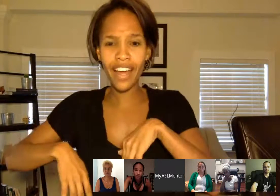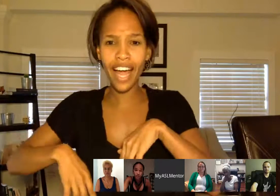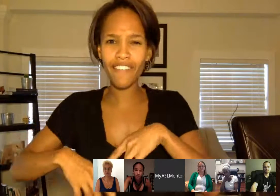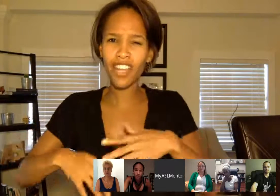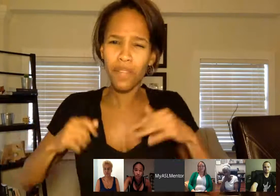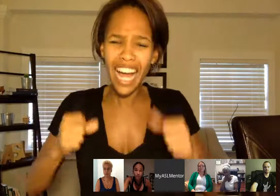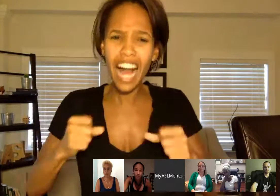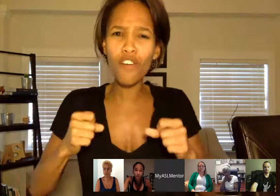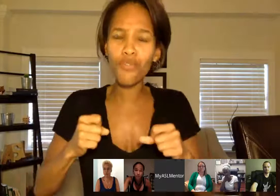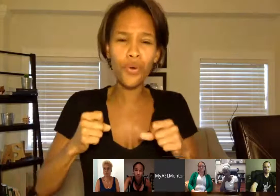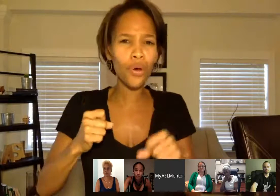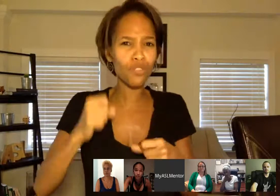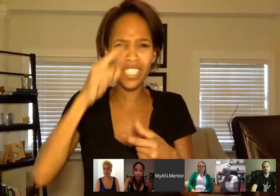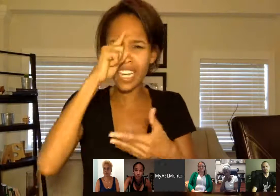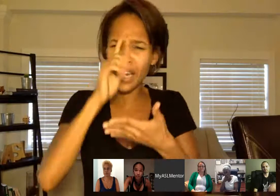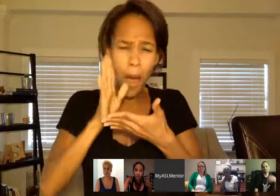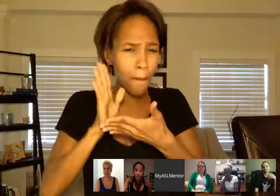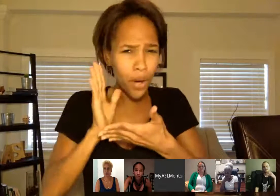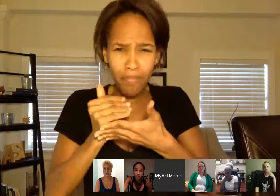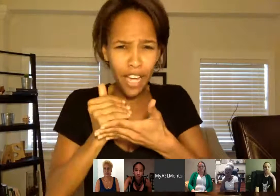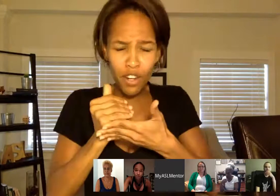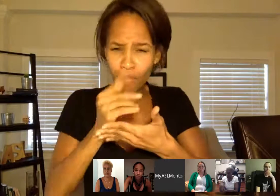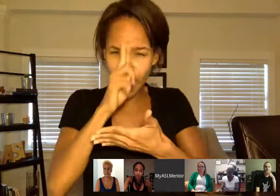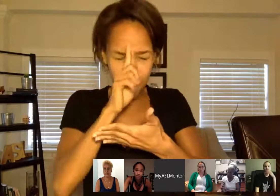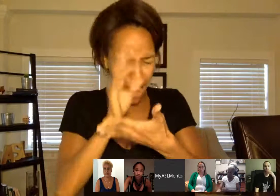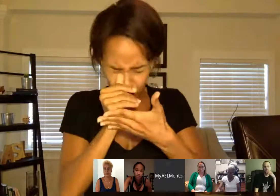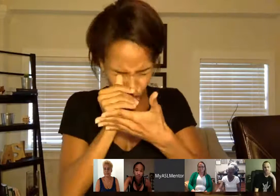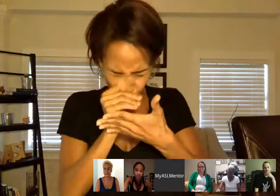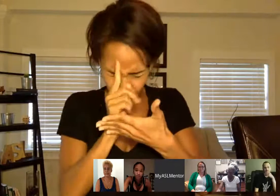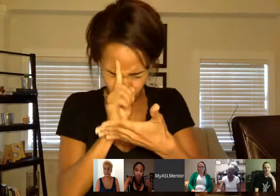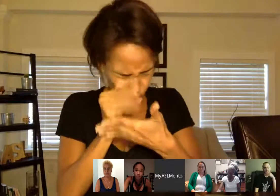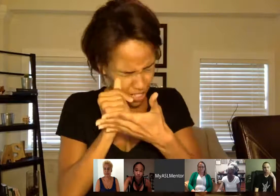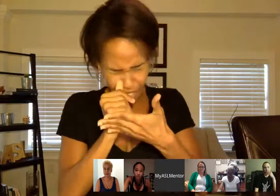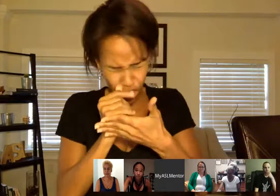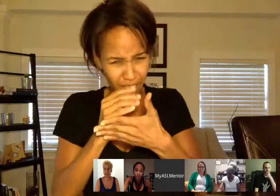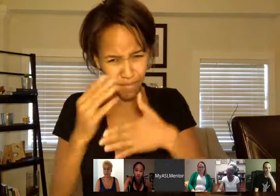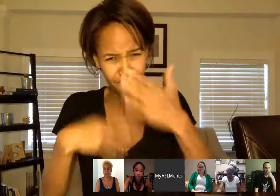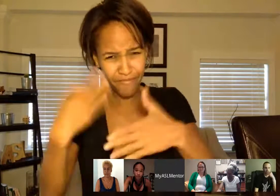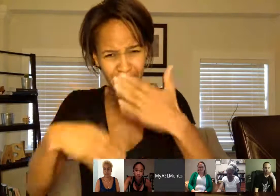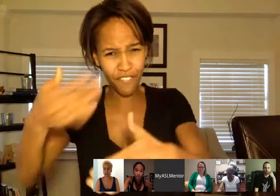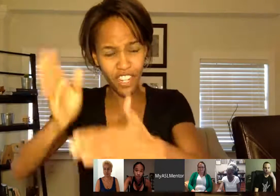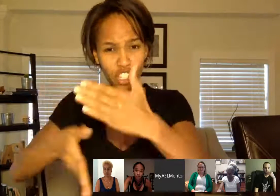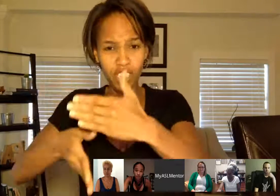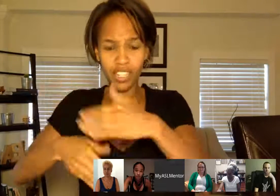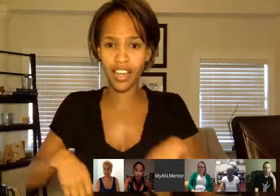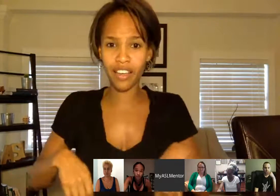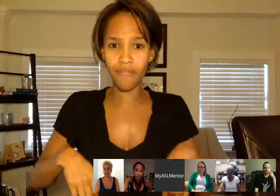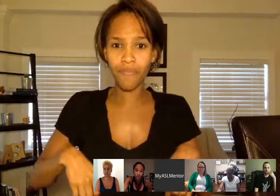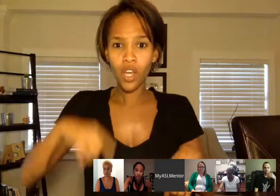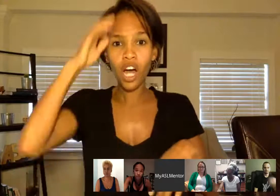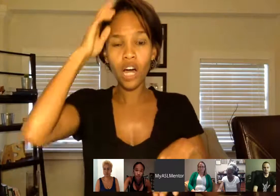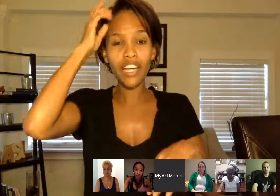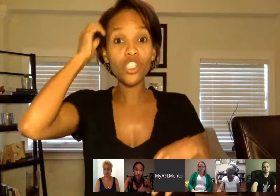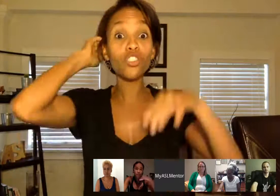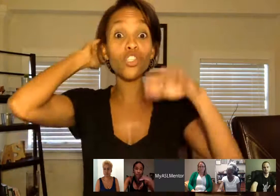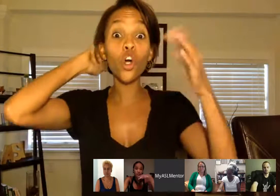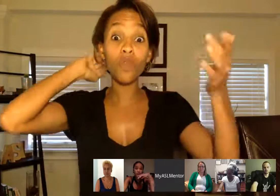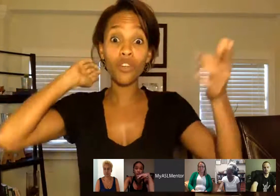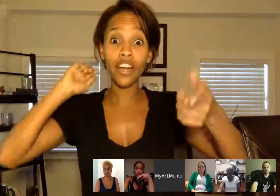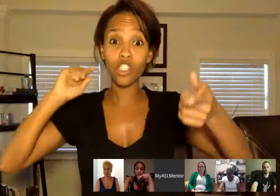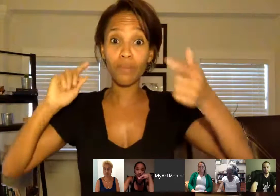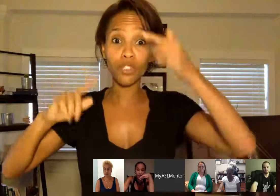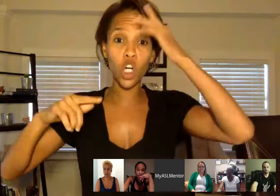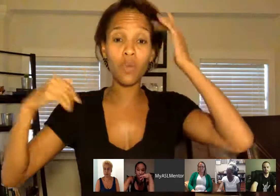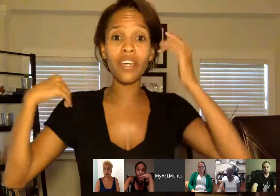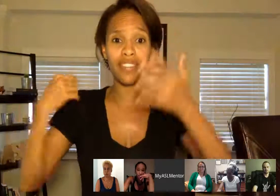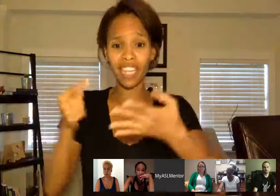Okay, that kind of thing. Plow through. I'm just going to put my mind to it and just finish it tonight. I saw Toby. You